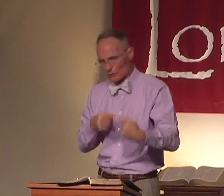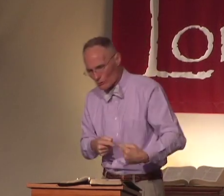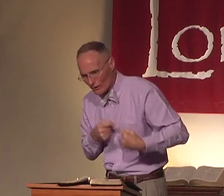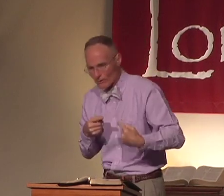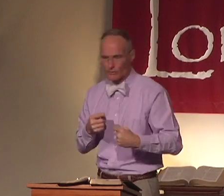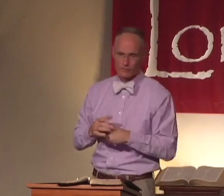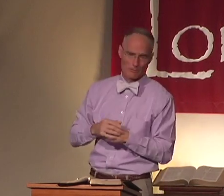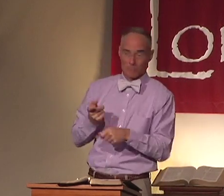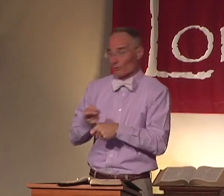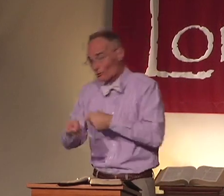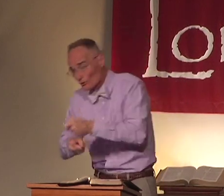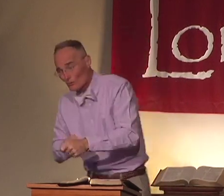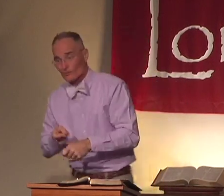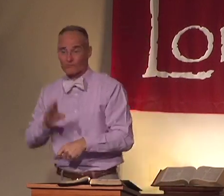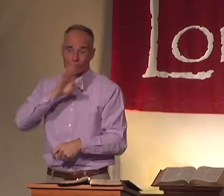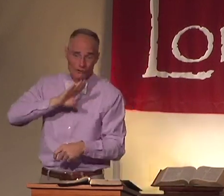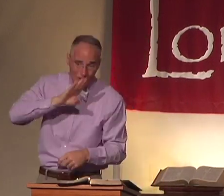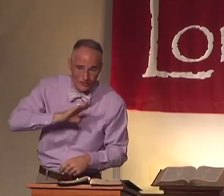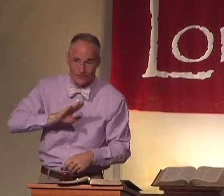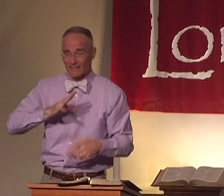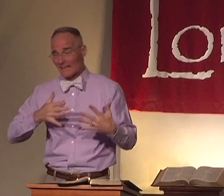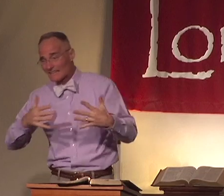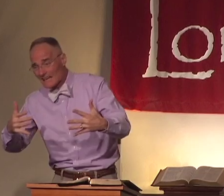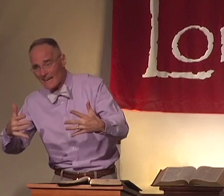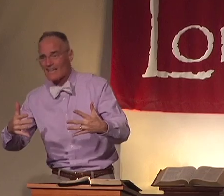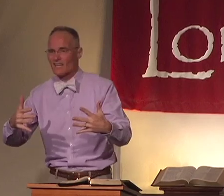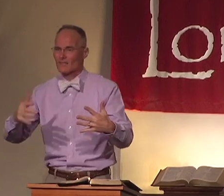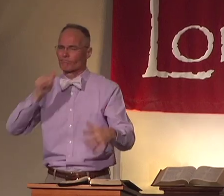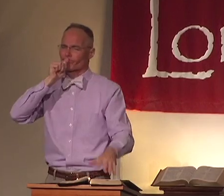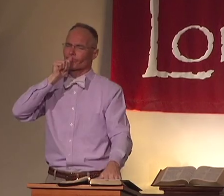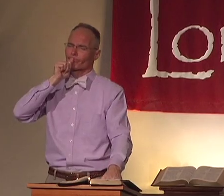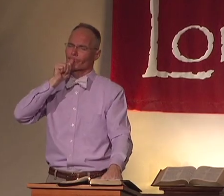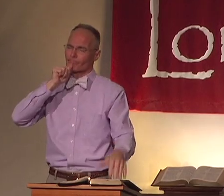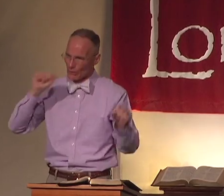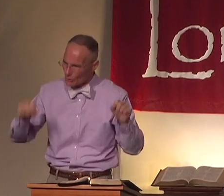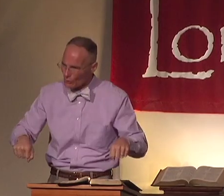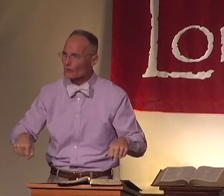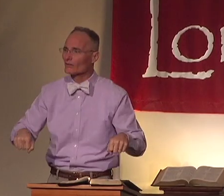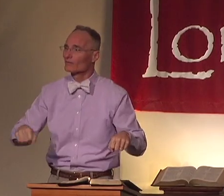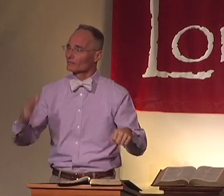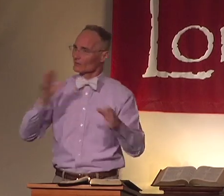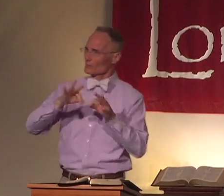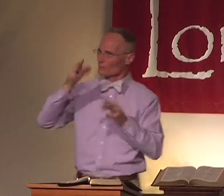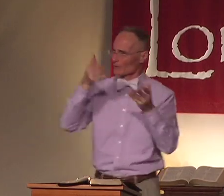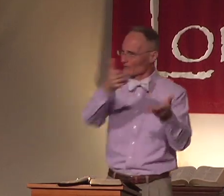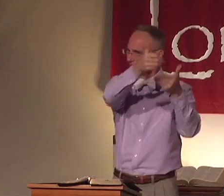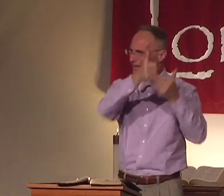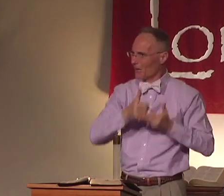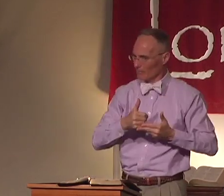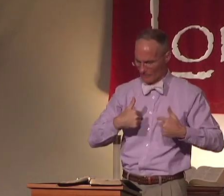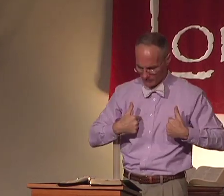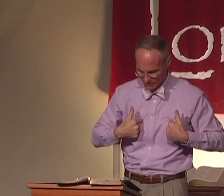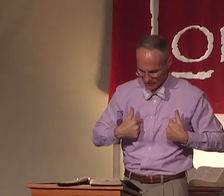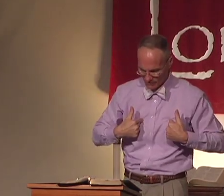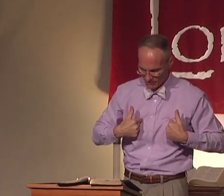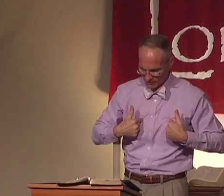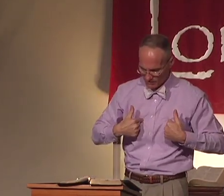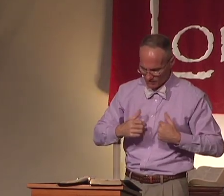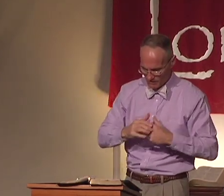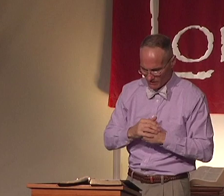During difficult times and struggles, persecution, frustrations, anxiety, we could bear through that because the Spirit was there to help